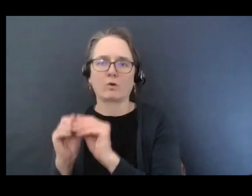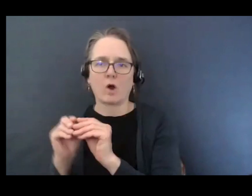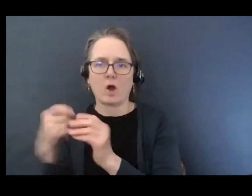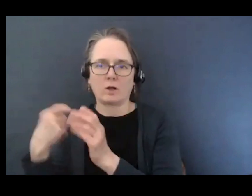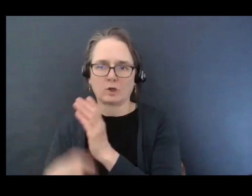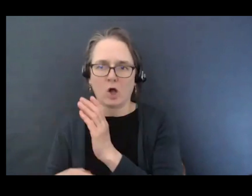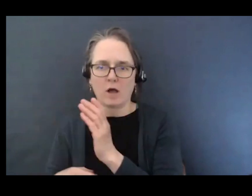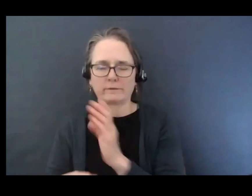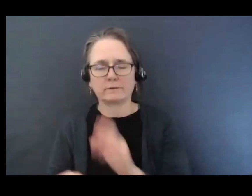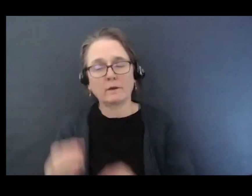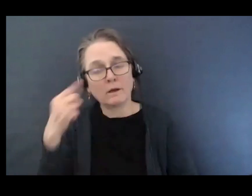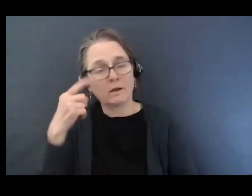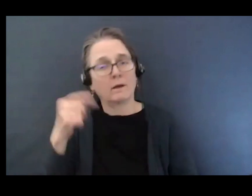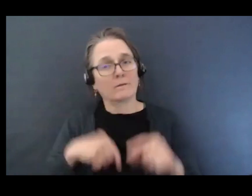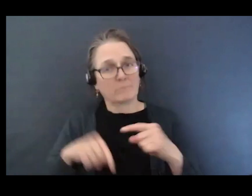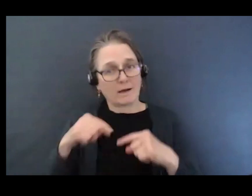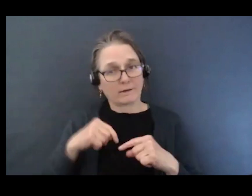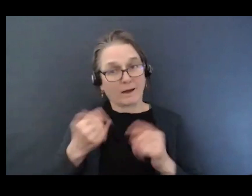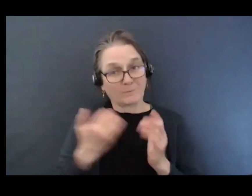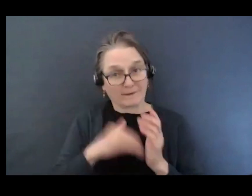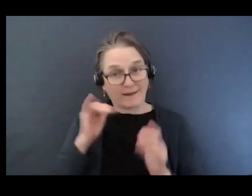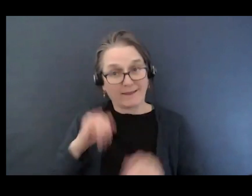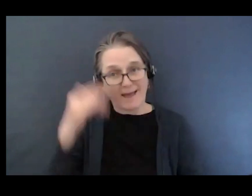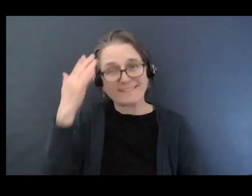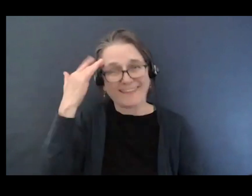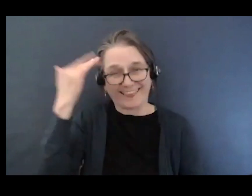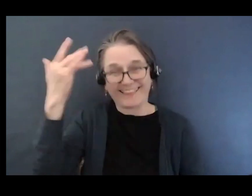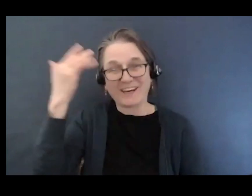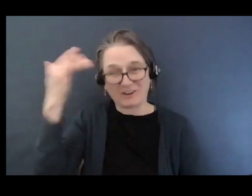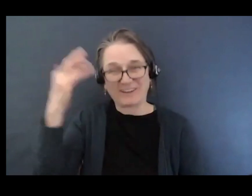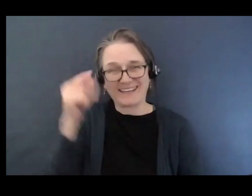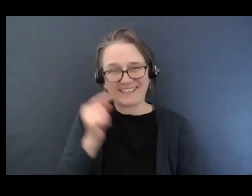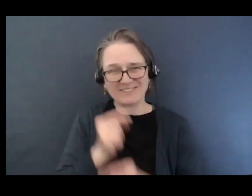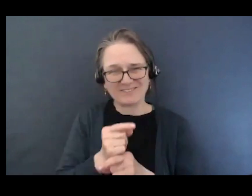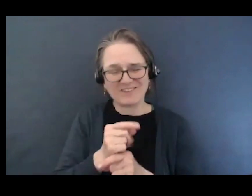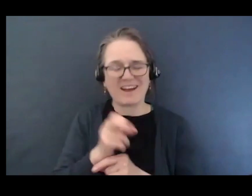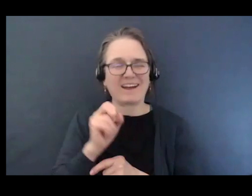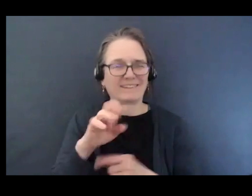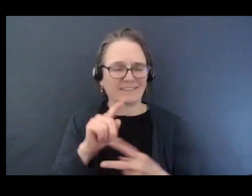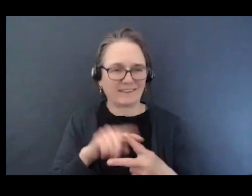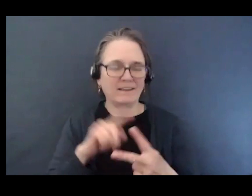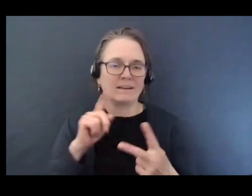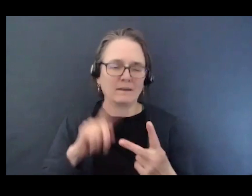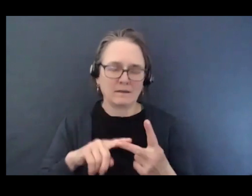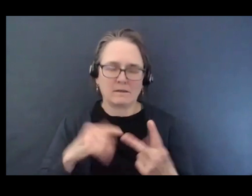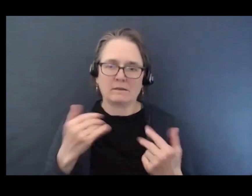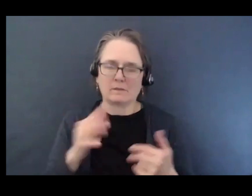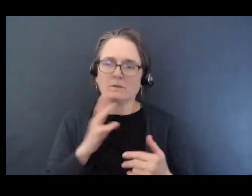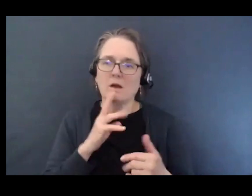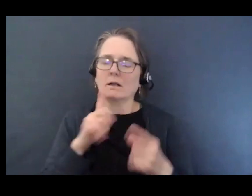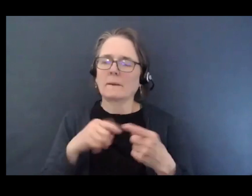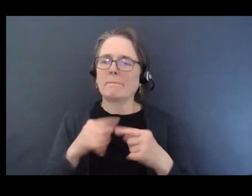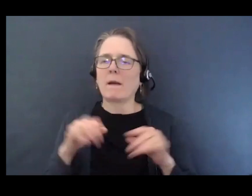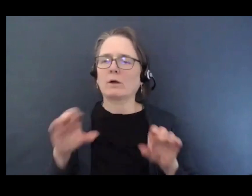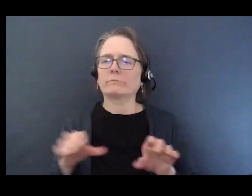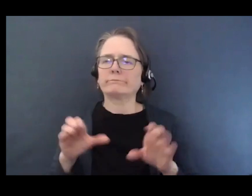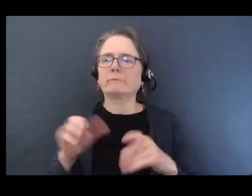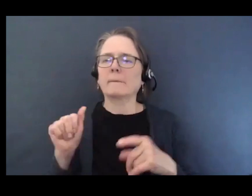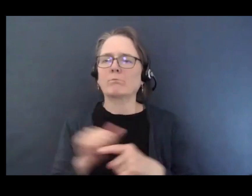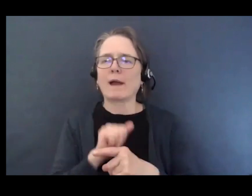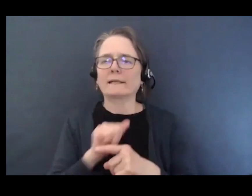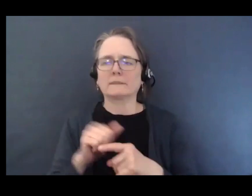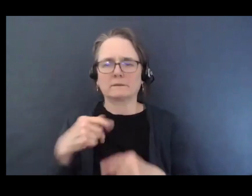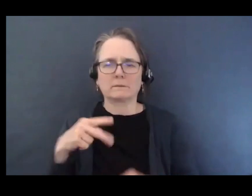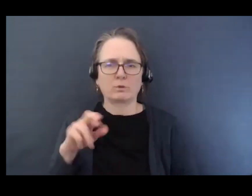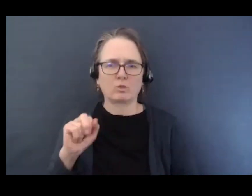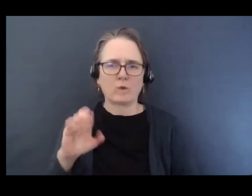course, that is all in theory. So what about the practice? Before I get into the practice, though, I'd like to pause and take